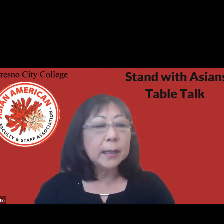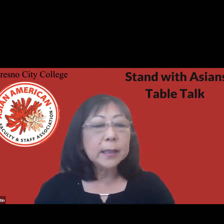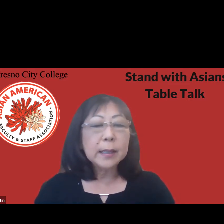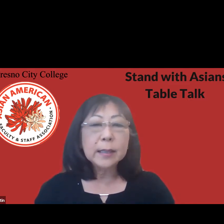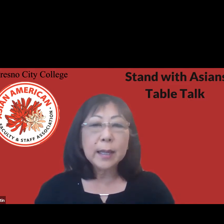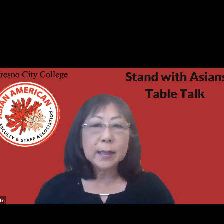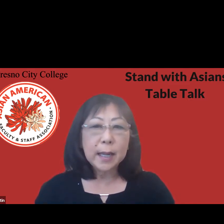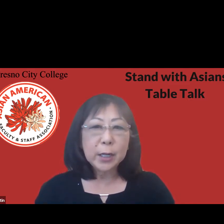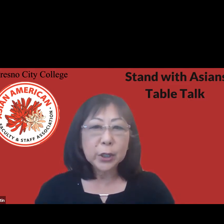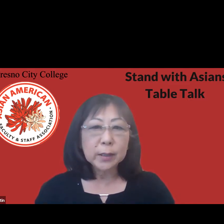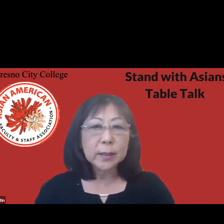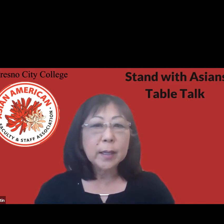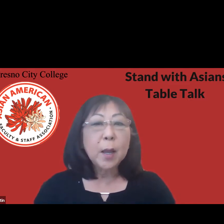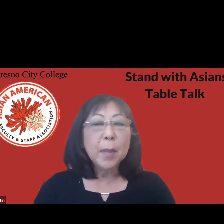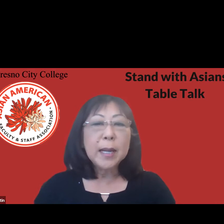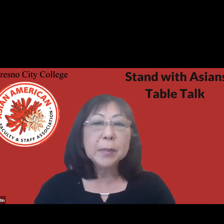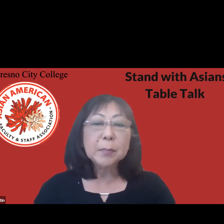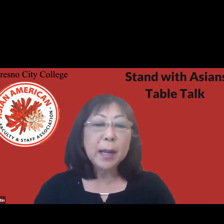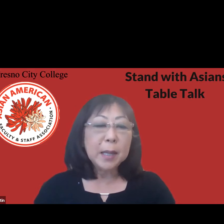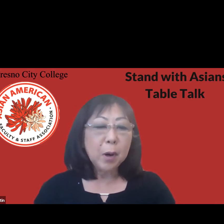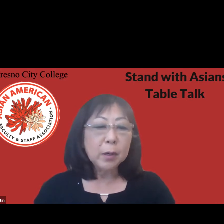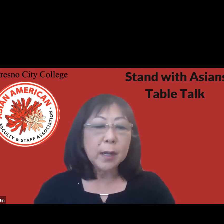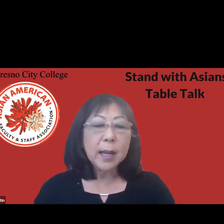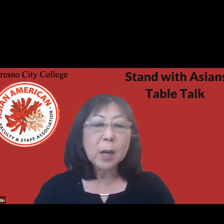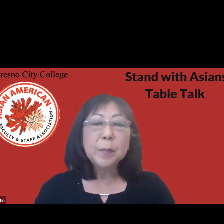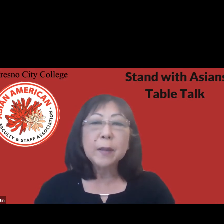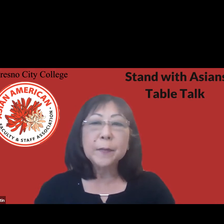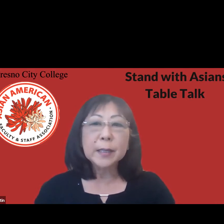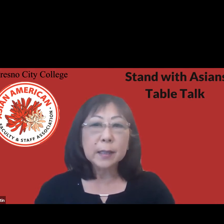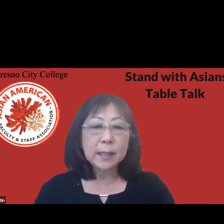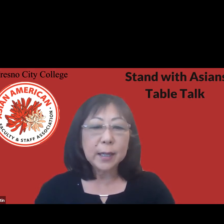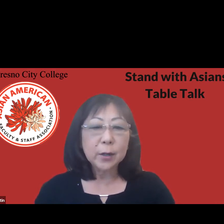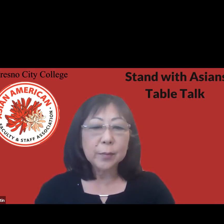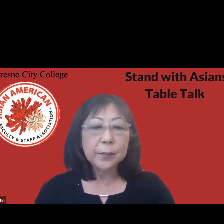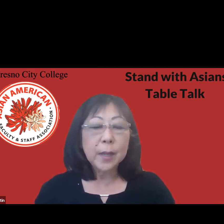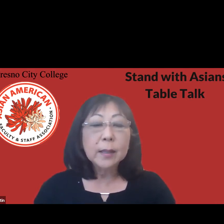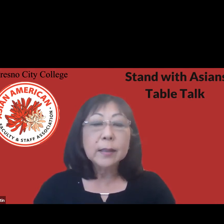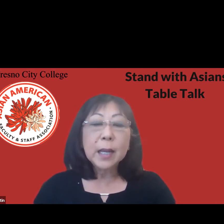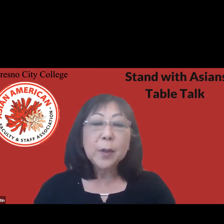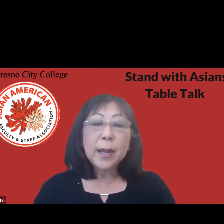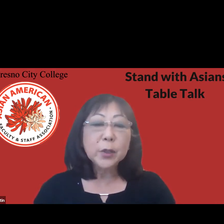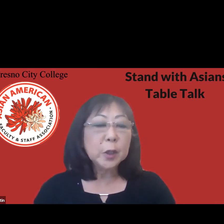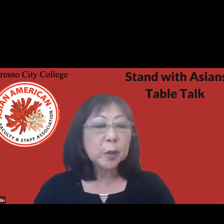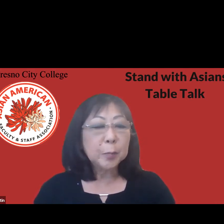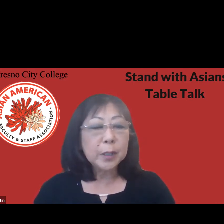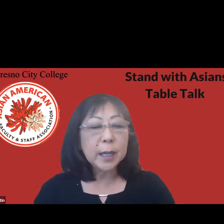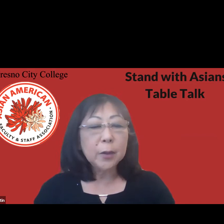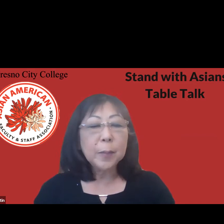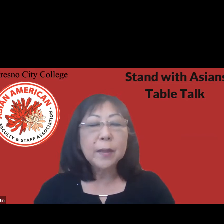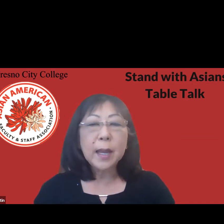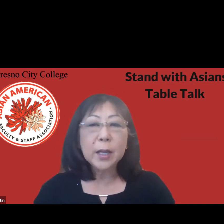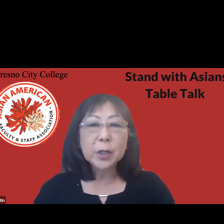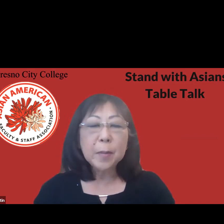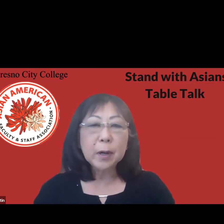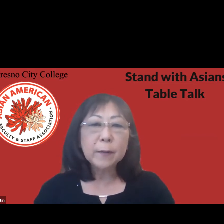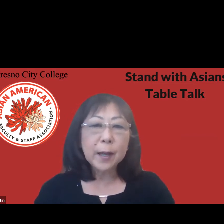and incidents against Asians. My name is Miley Martin, and I will be the facilitator. Stand with Asians was put together by